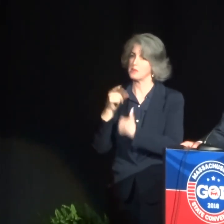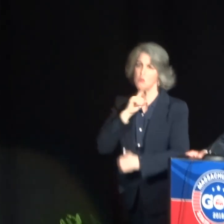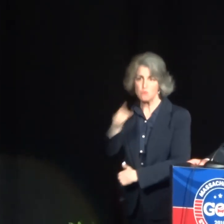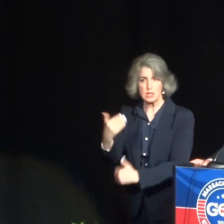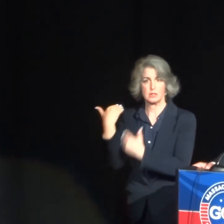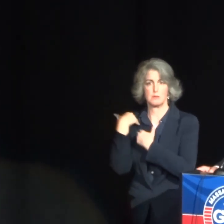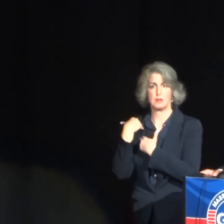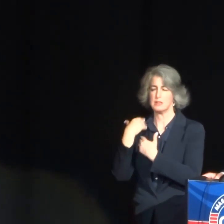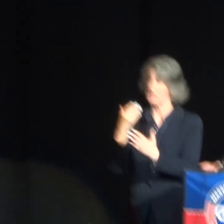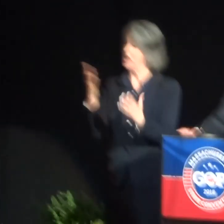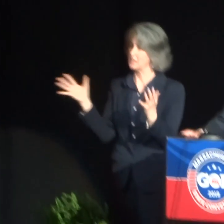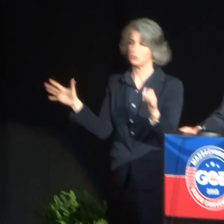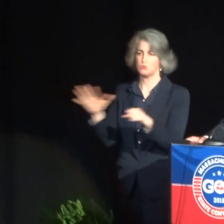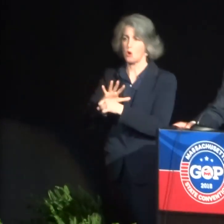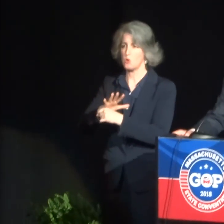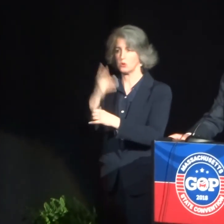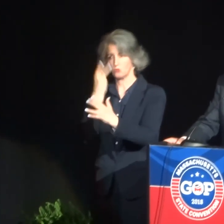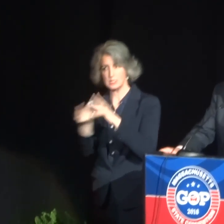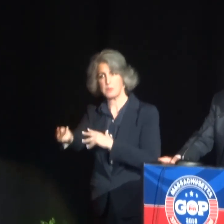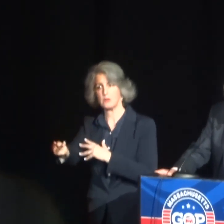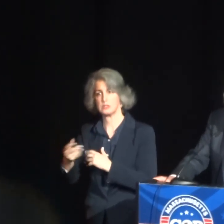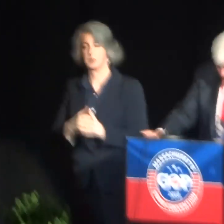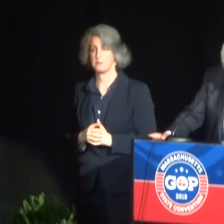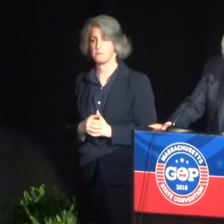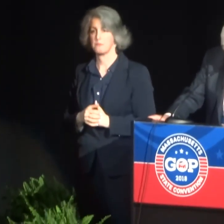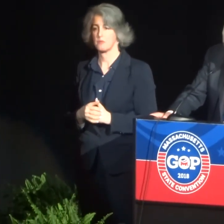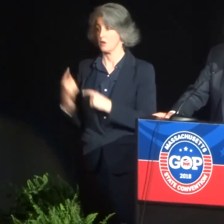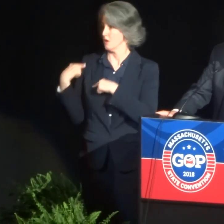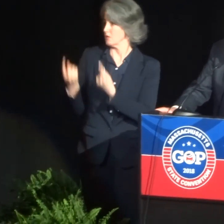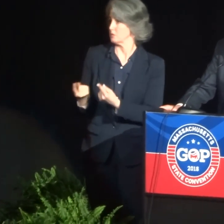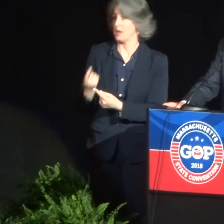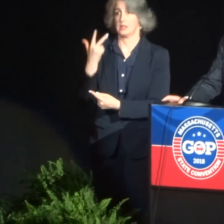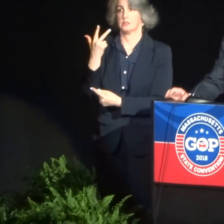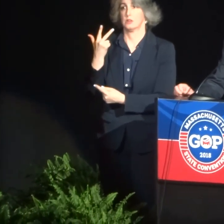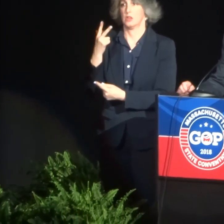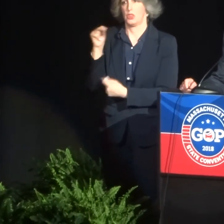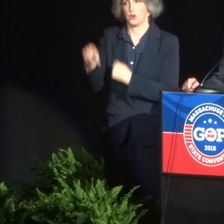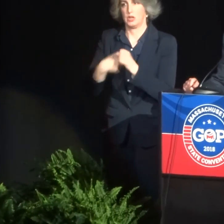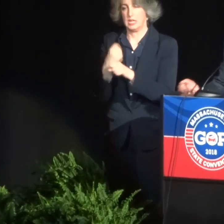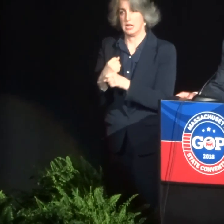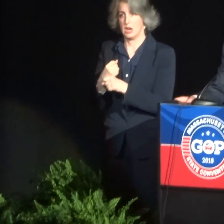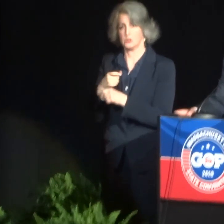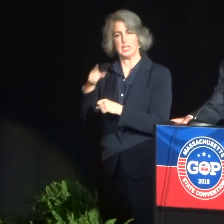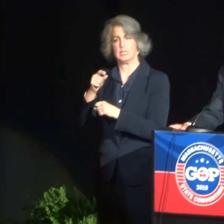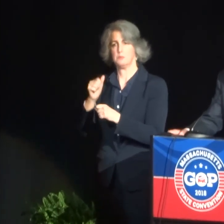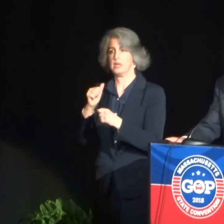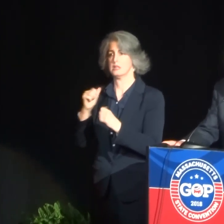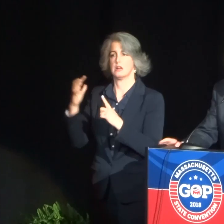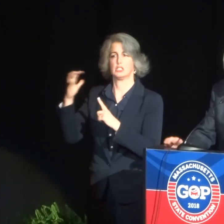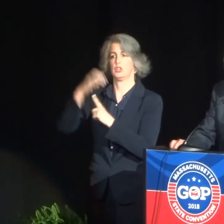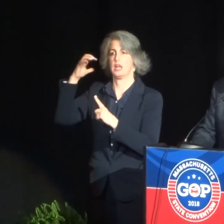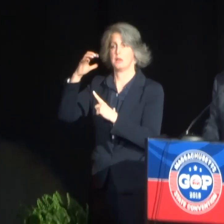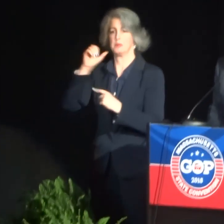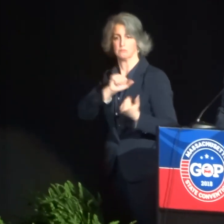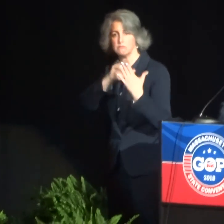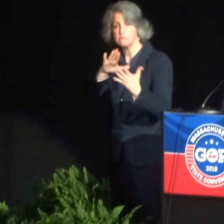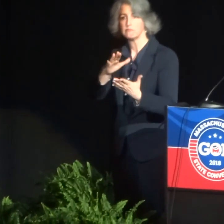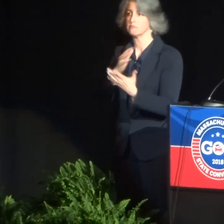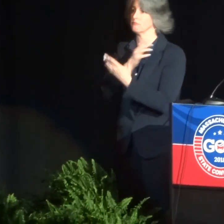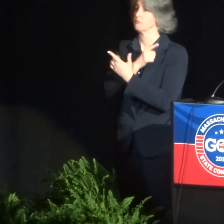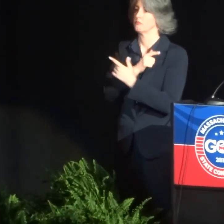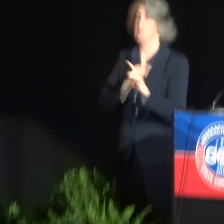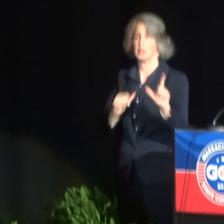and total transparency. For the past three decades, he's been your champion confronting the liberal culture on college campuses